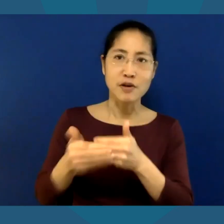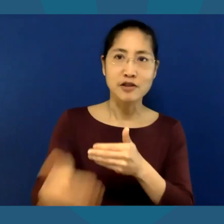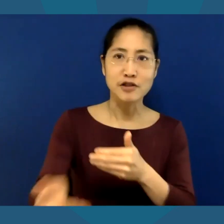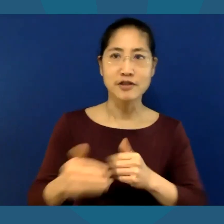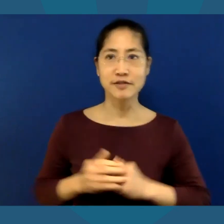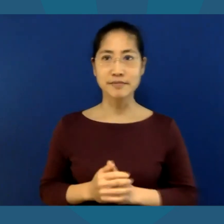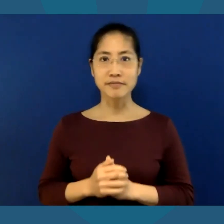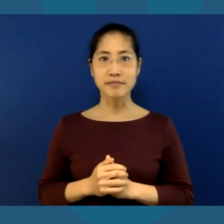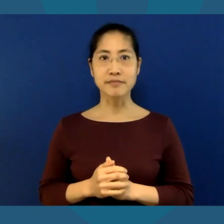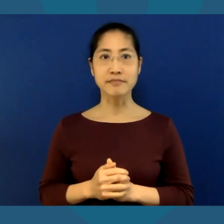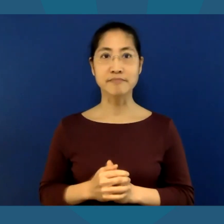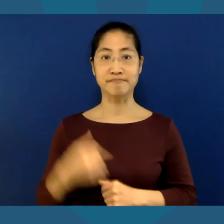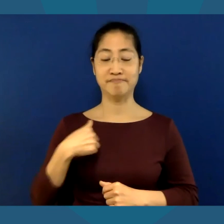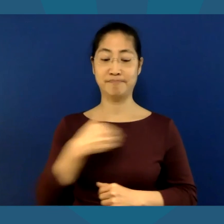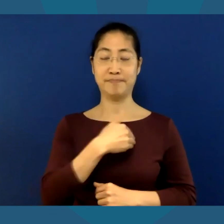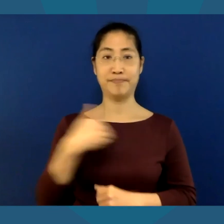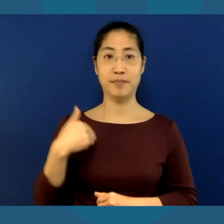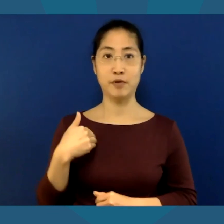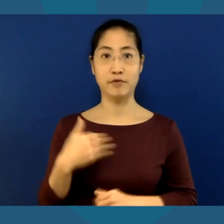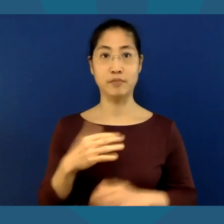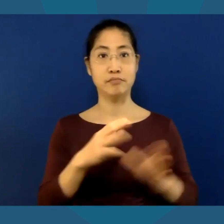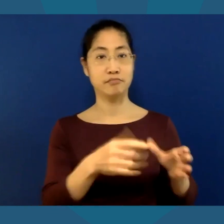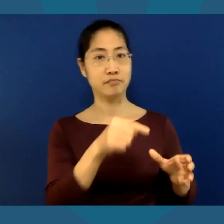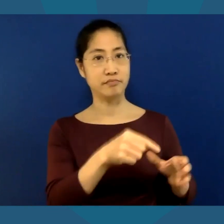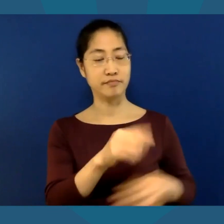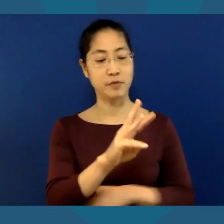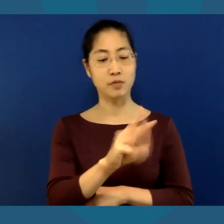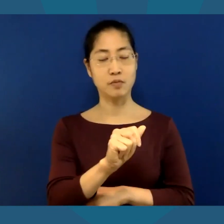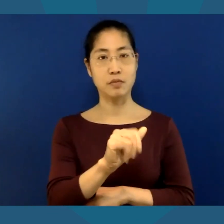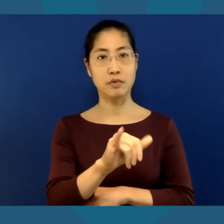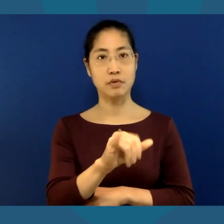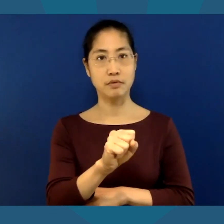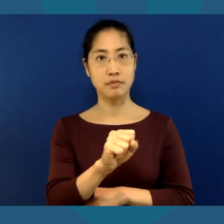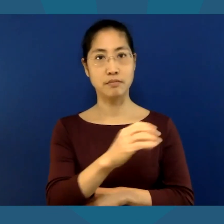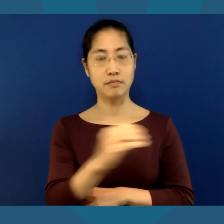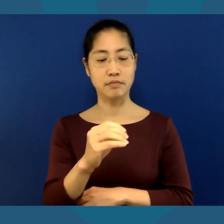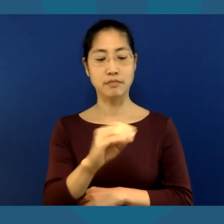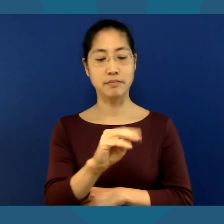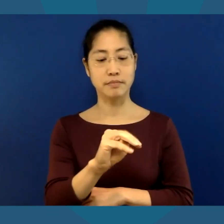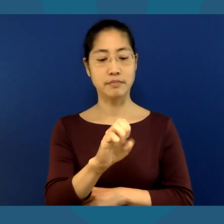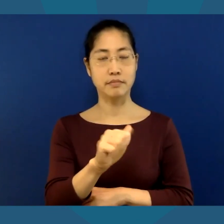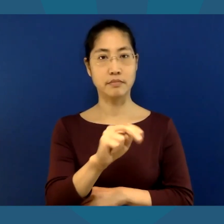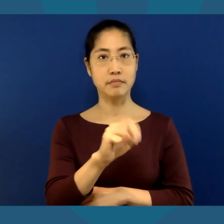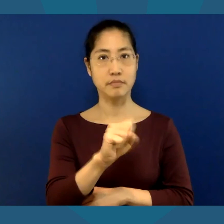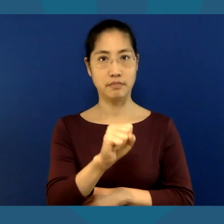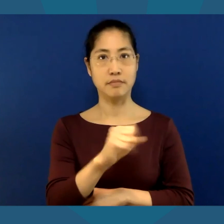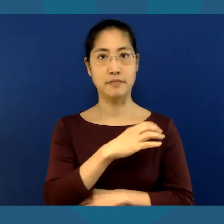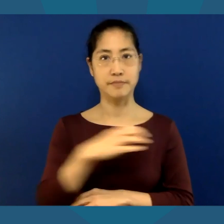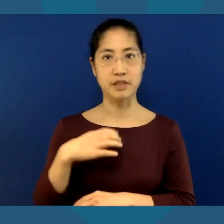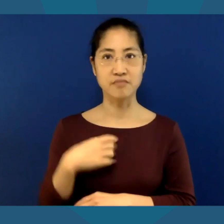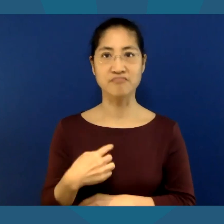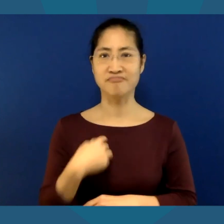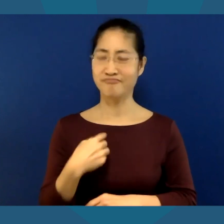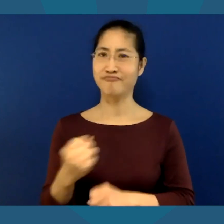generations. As a member of the Ways and Means Committee, I am a strong voice against